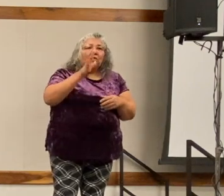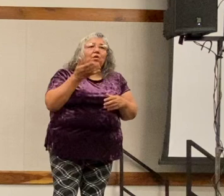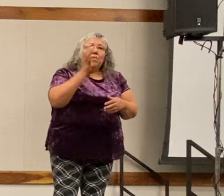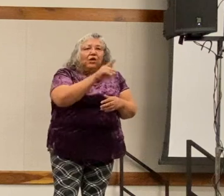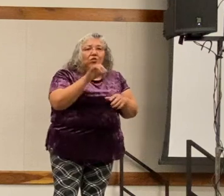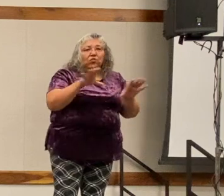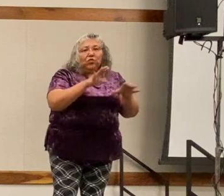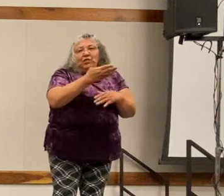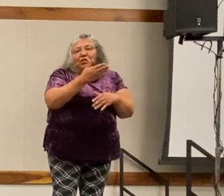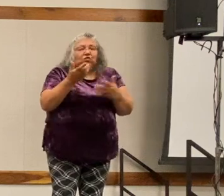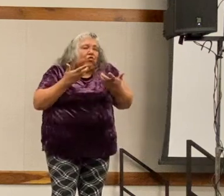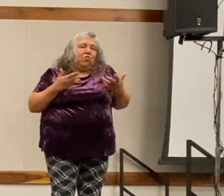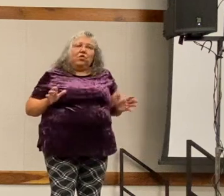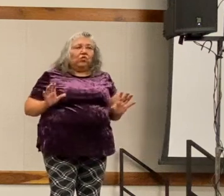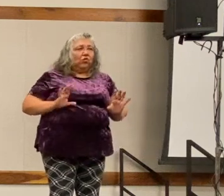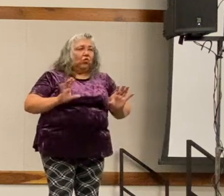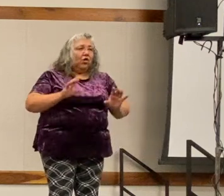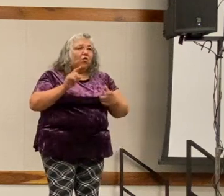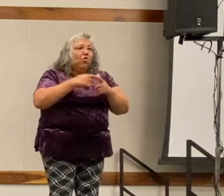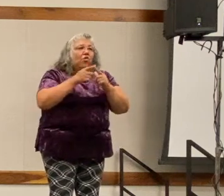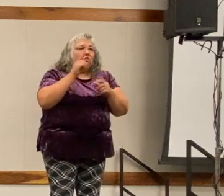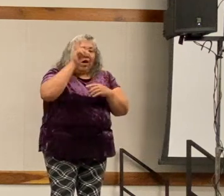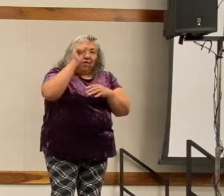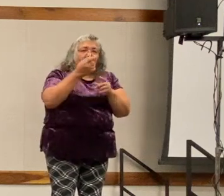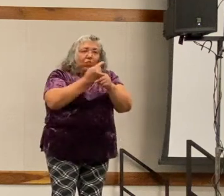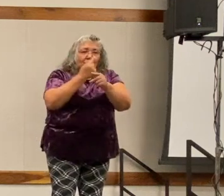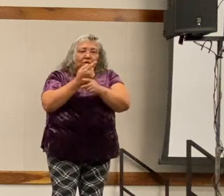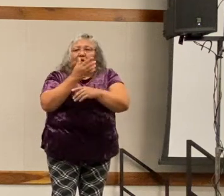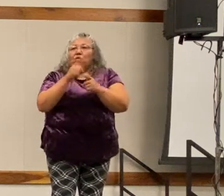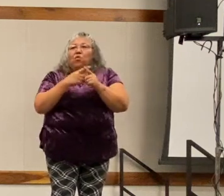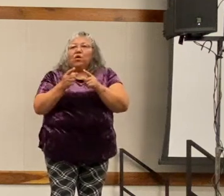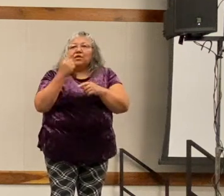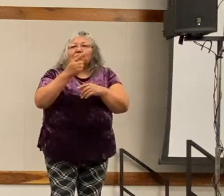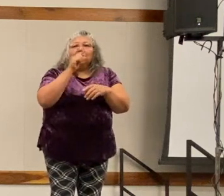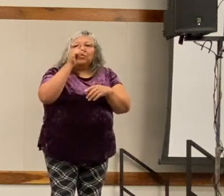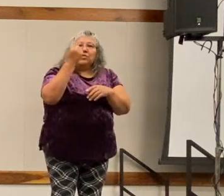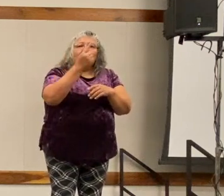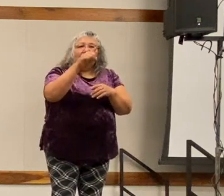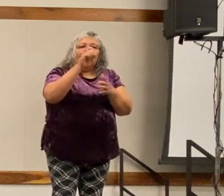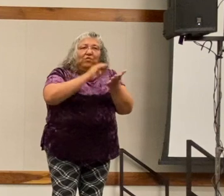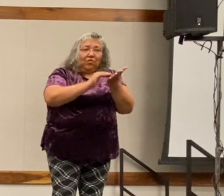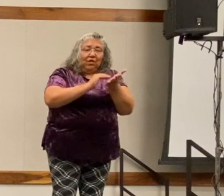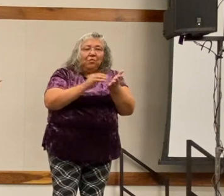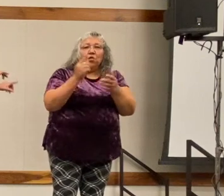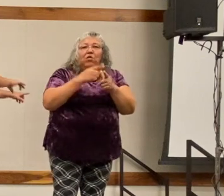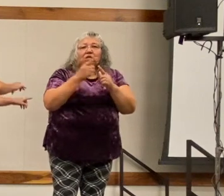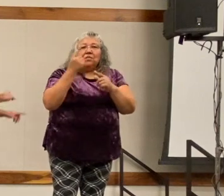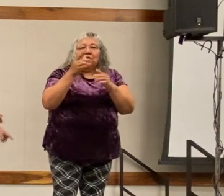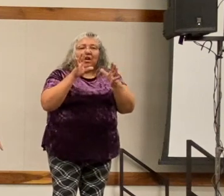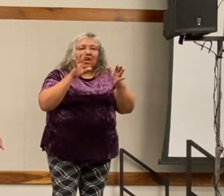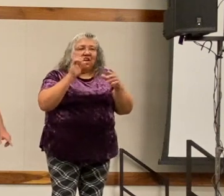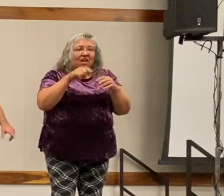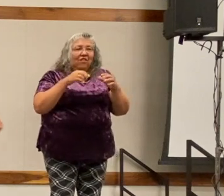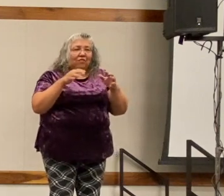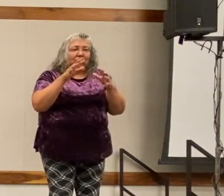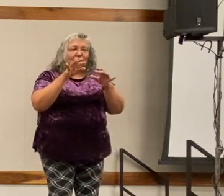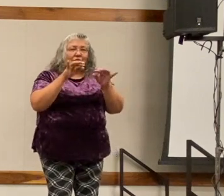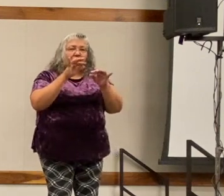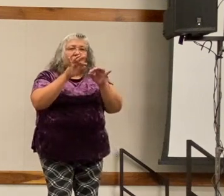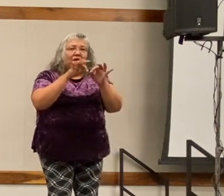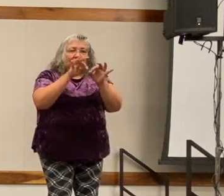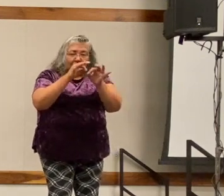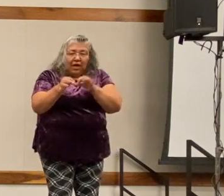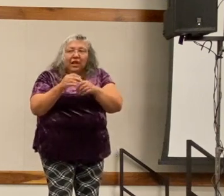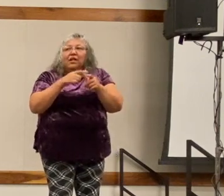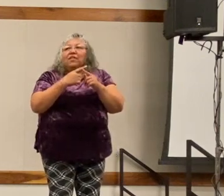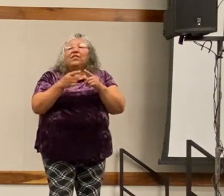do things that you probably don't want to do, or you're going to have to correct, or someone you're going to have to forgive, or something you're going to have to mend, or something you're going to have to stop doing,